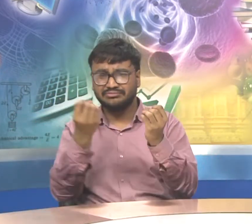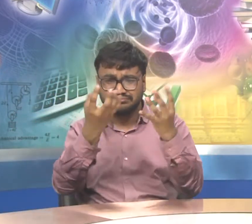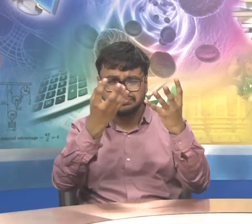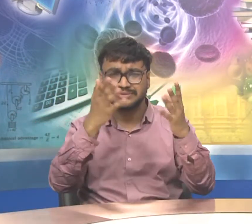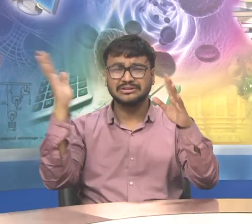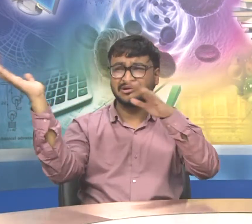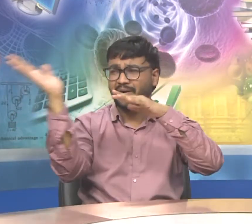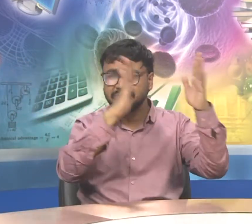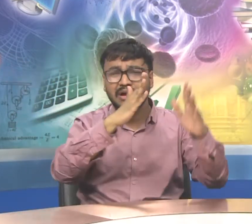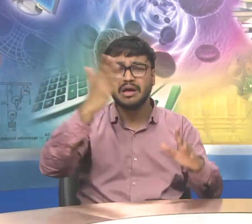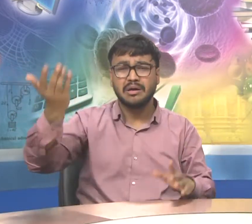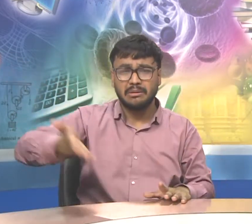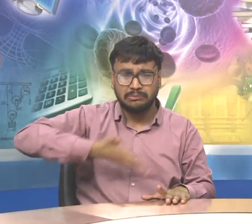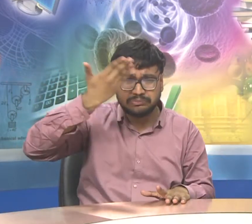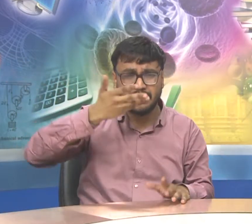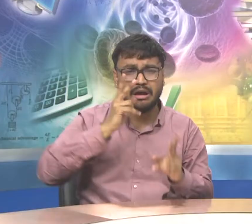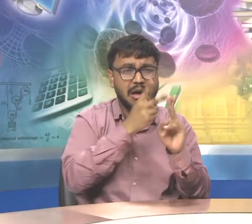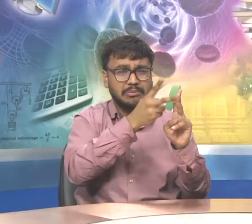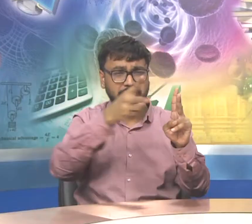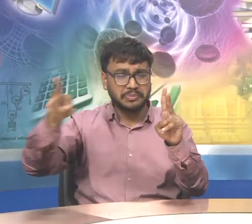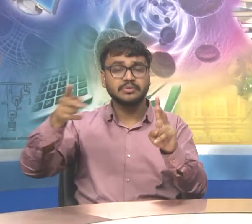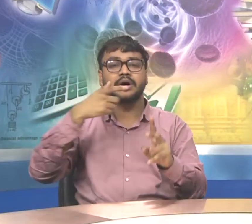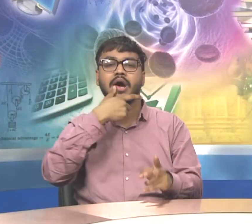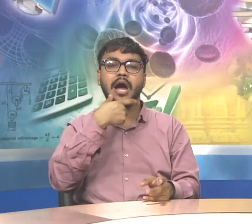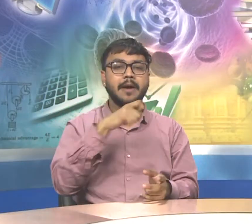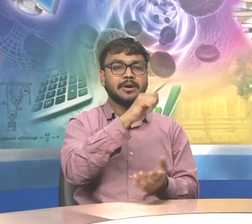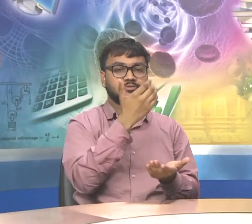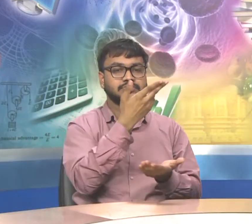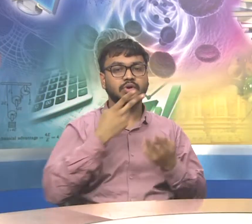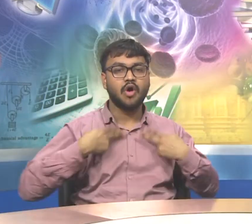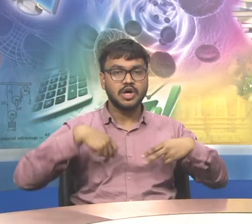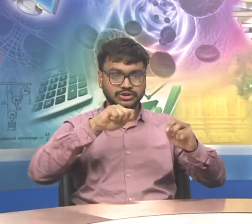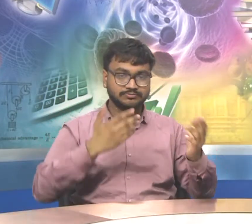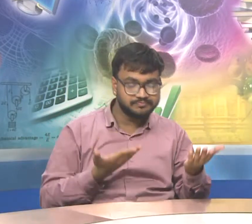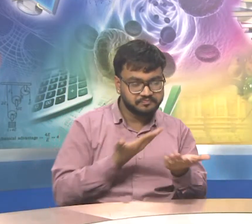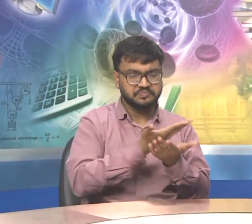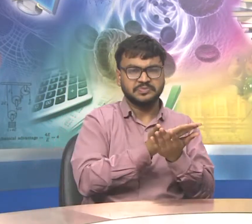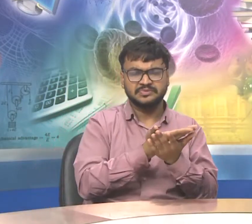so that the pollution could be brought under control.